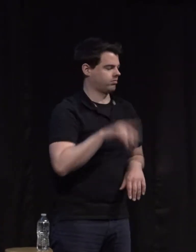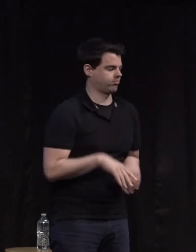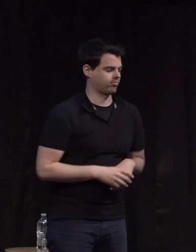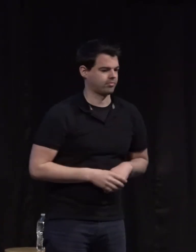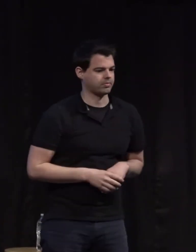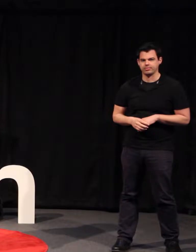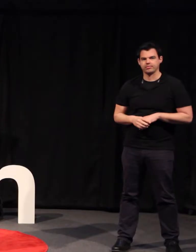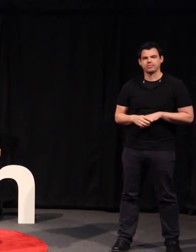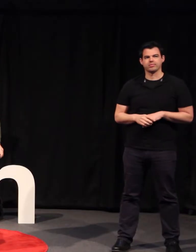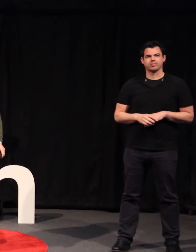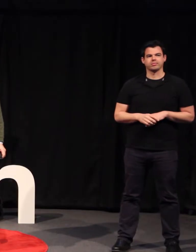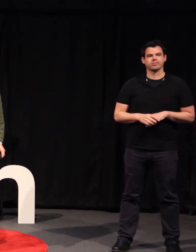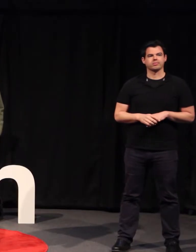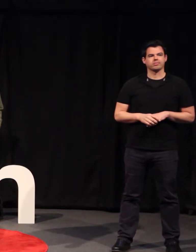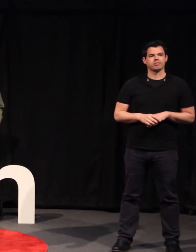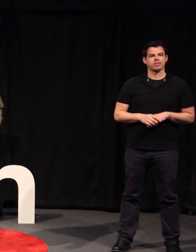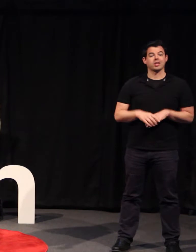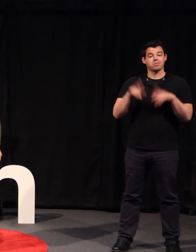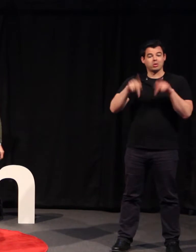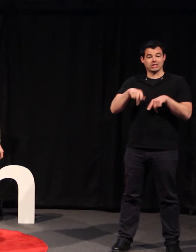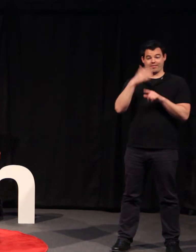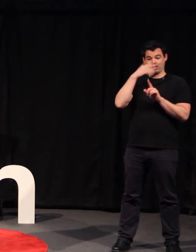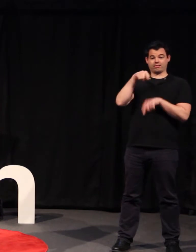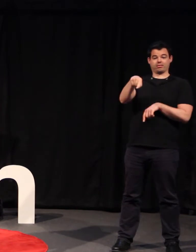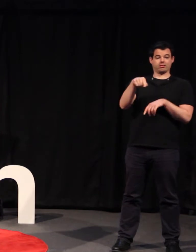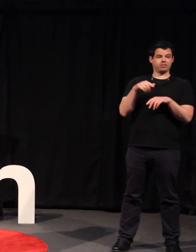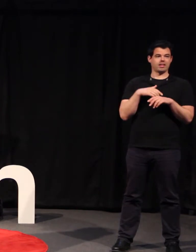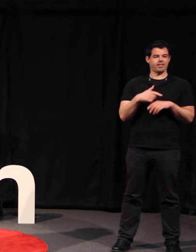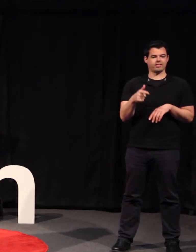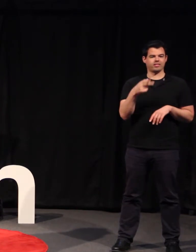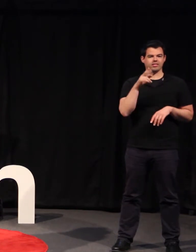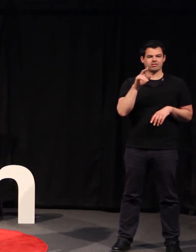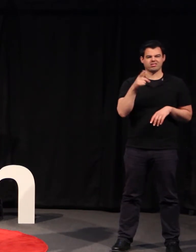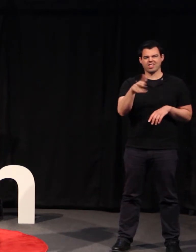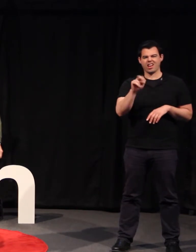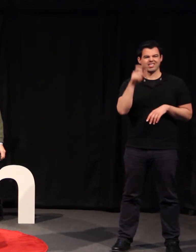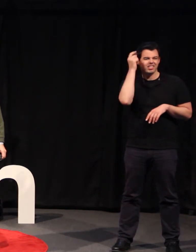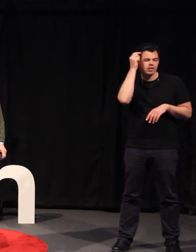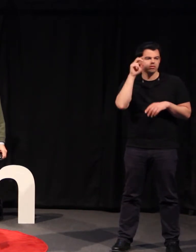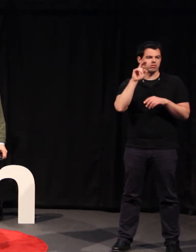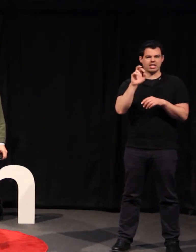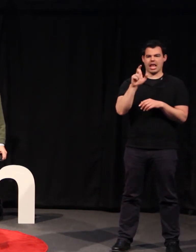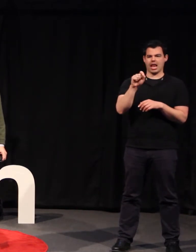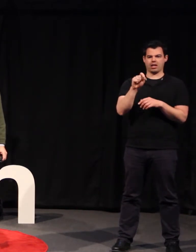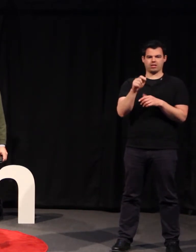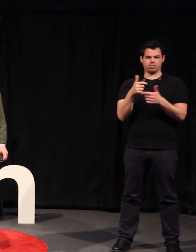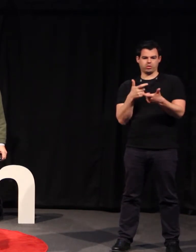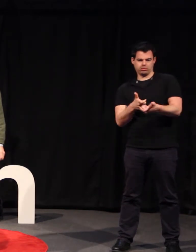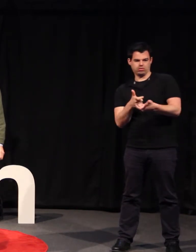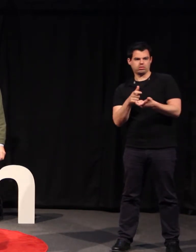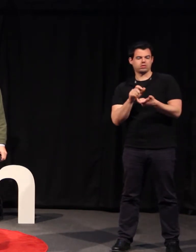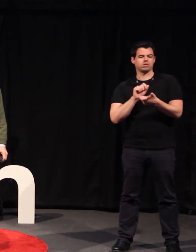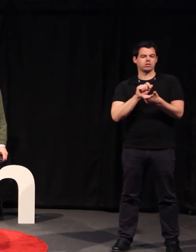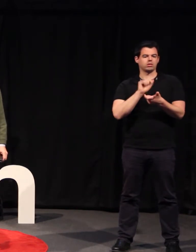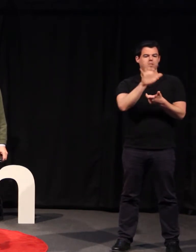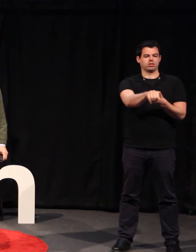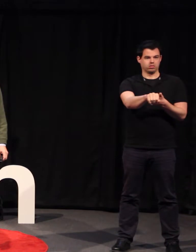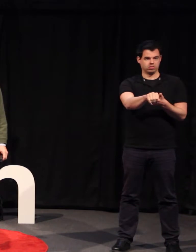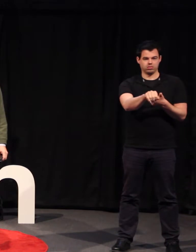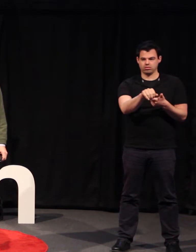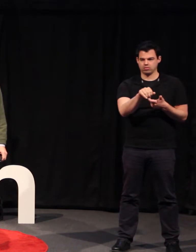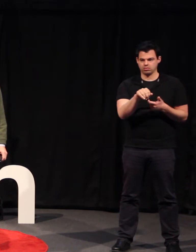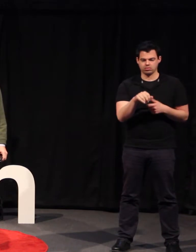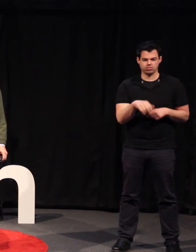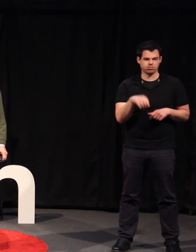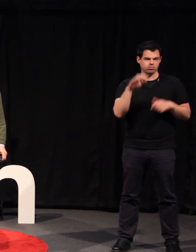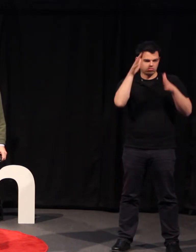that guy sitting in the front seat has a net gun in his hand, and he's about to shoot that net at one of those elk.